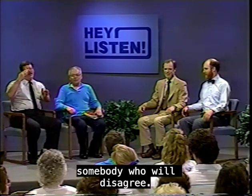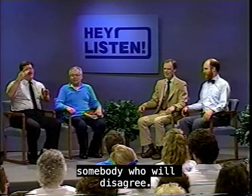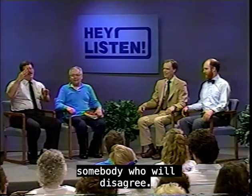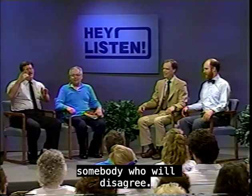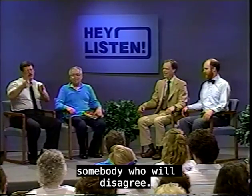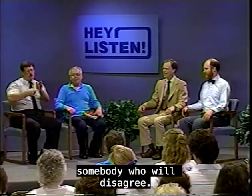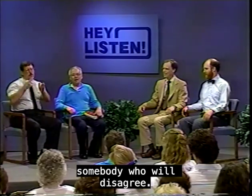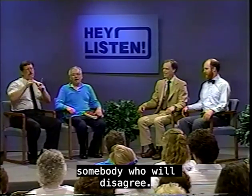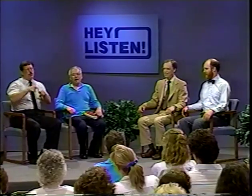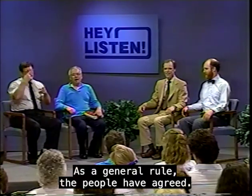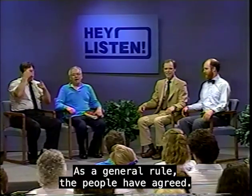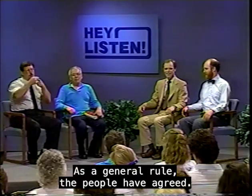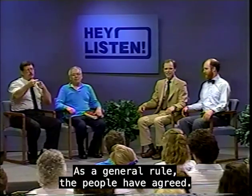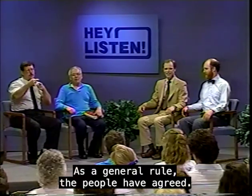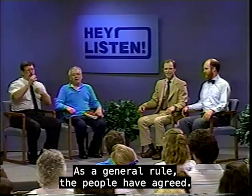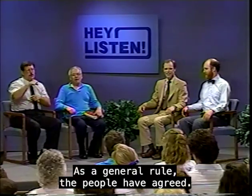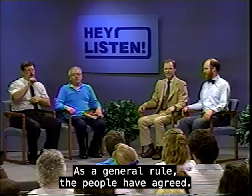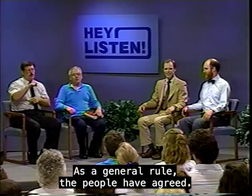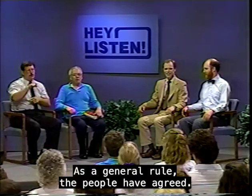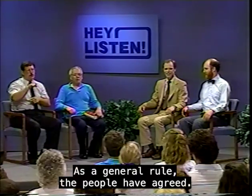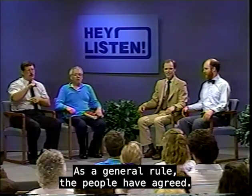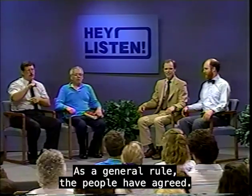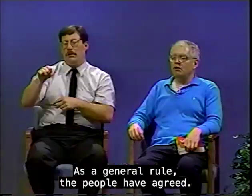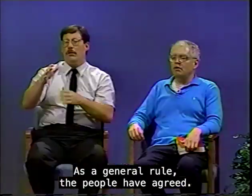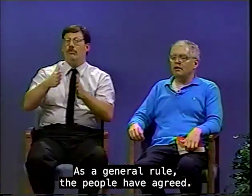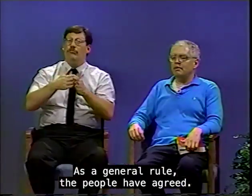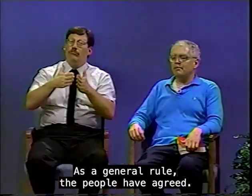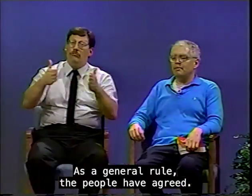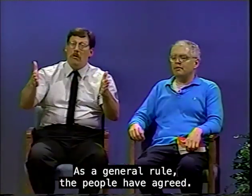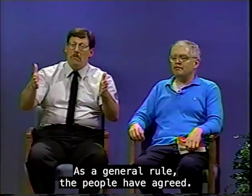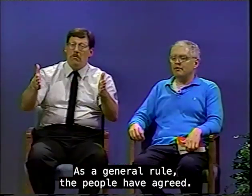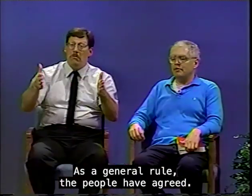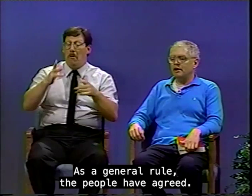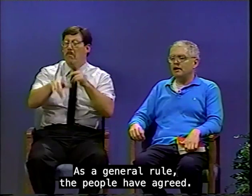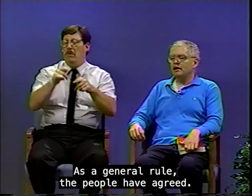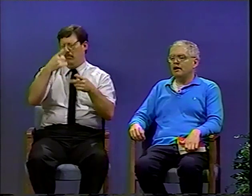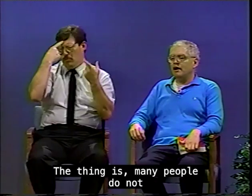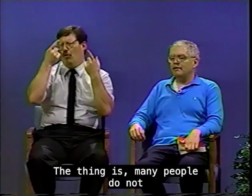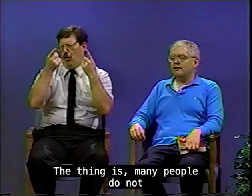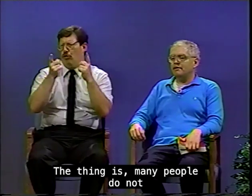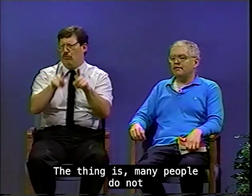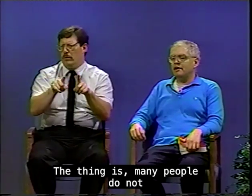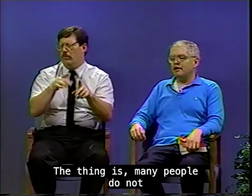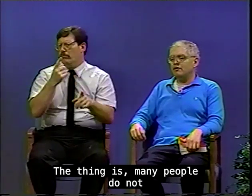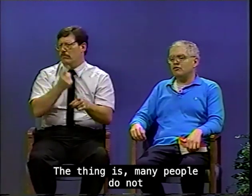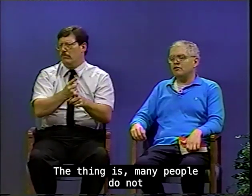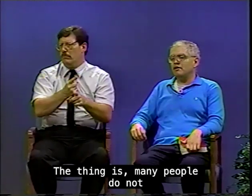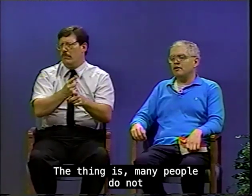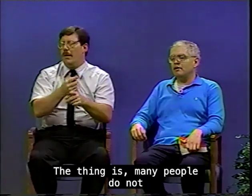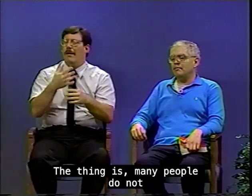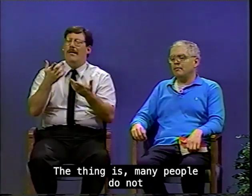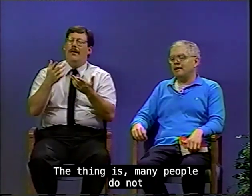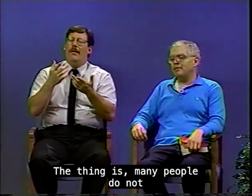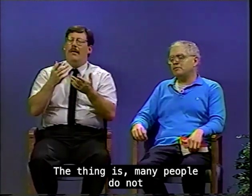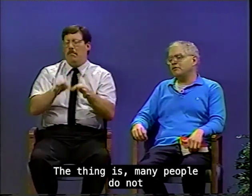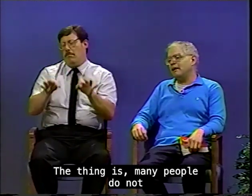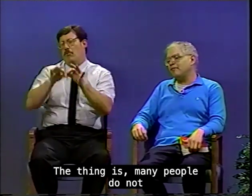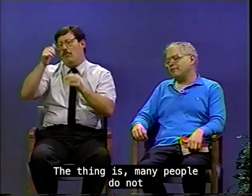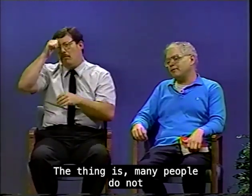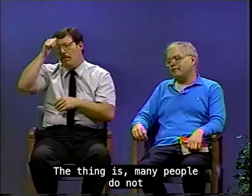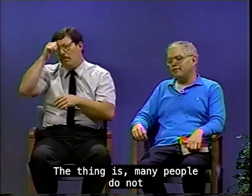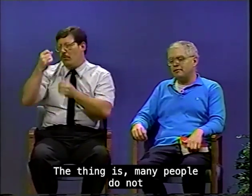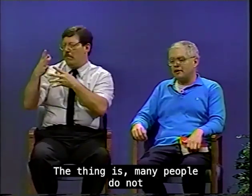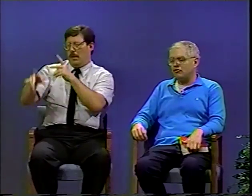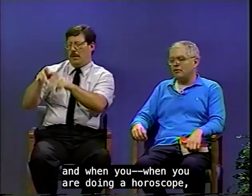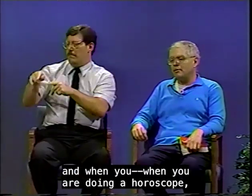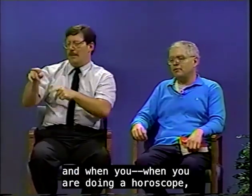who will disagree. As a general rule, the people have agreed. The thing is, many people do not live